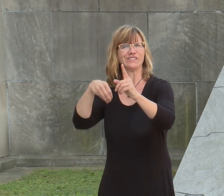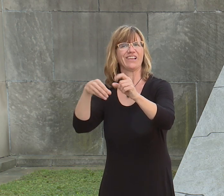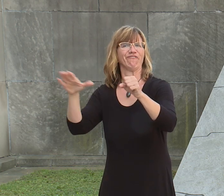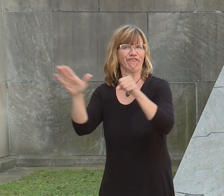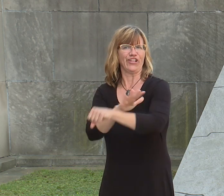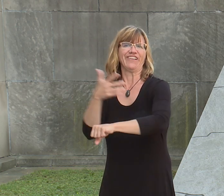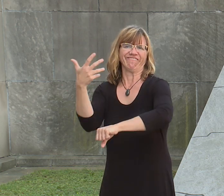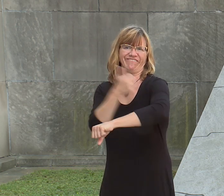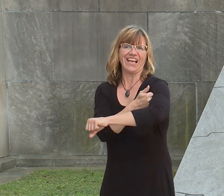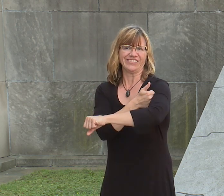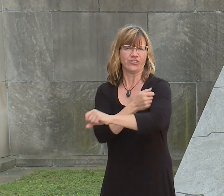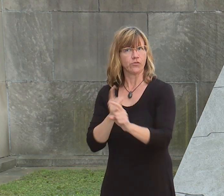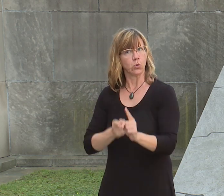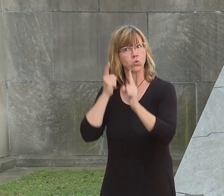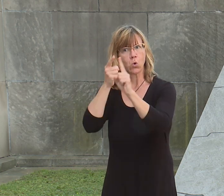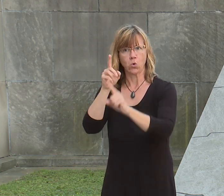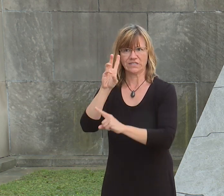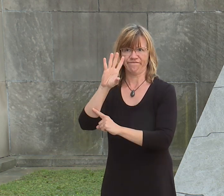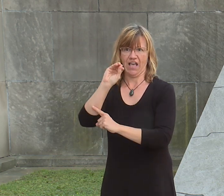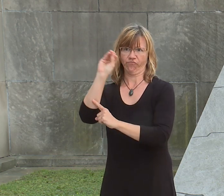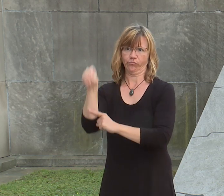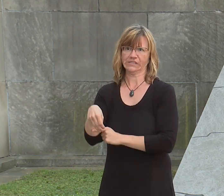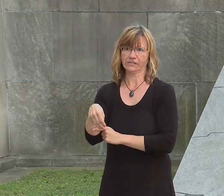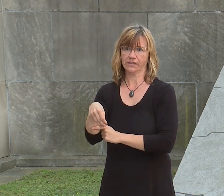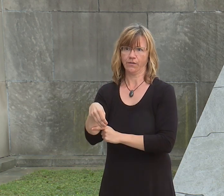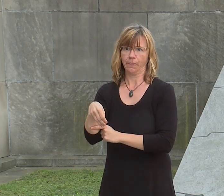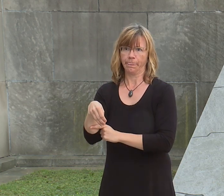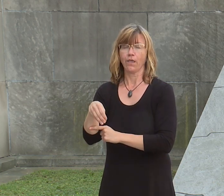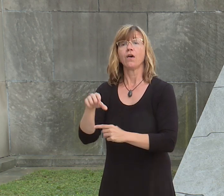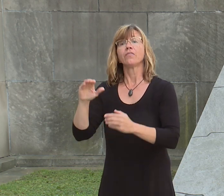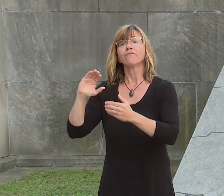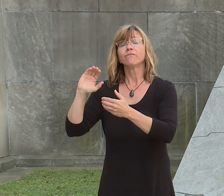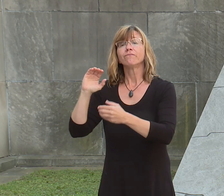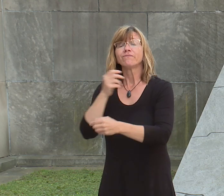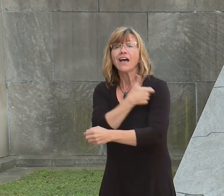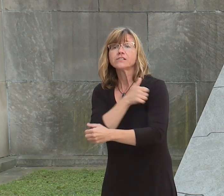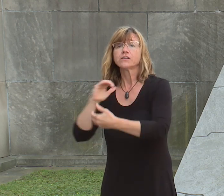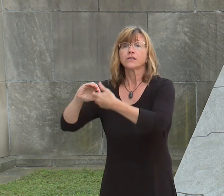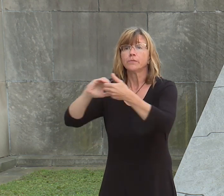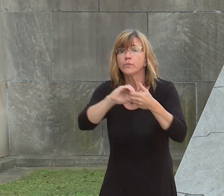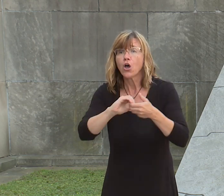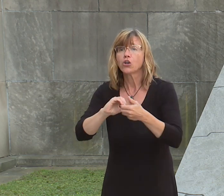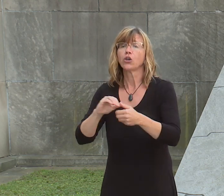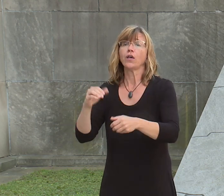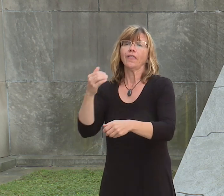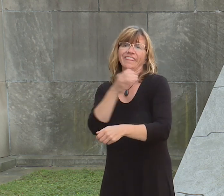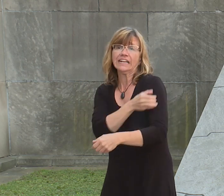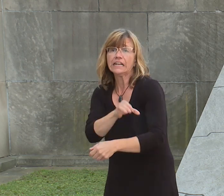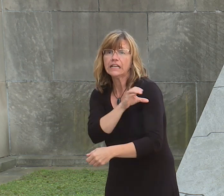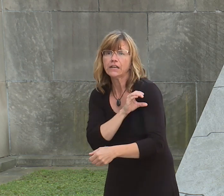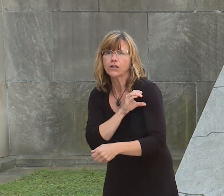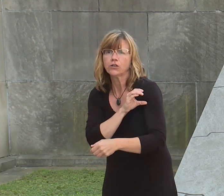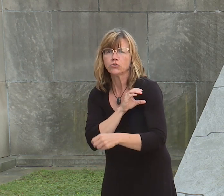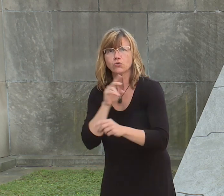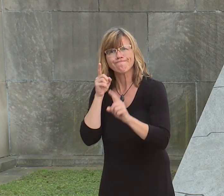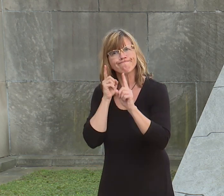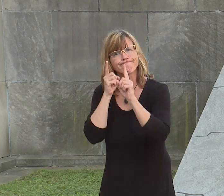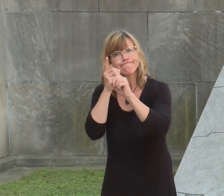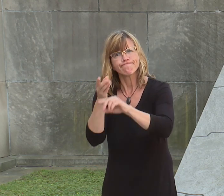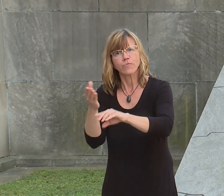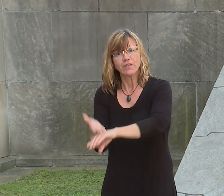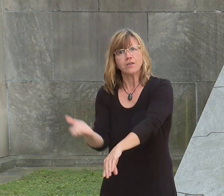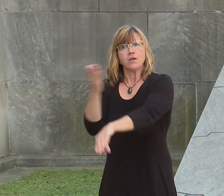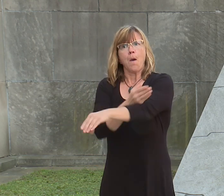Health Department and our clinical partners have been working tirelessly for the past few months to increase our vaccination rates, and over the